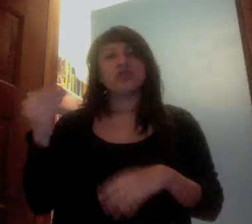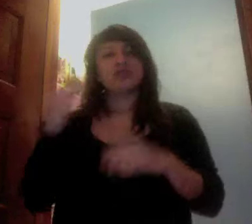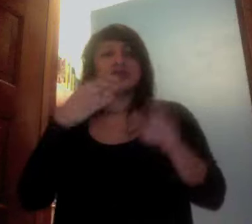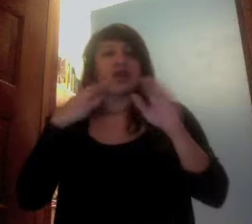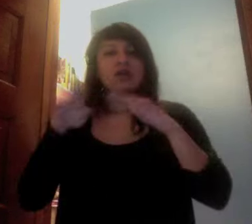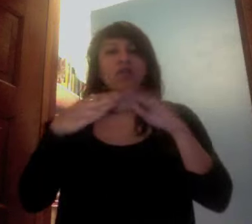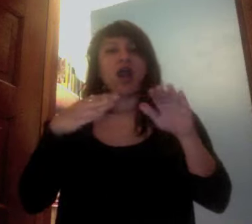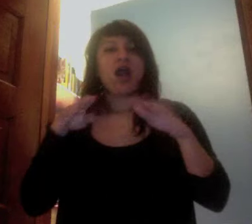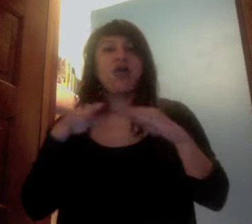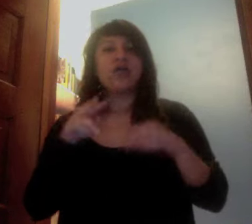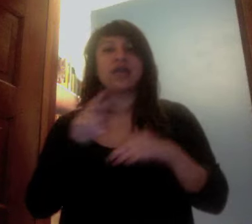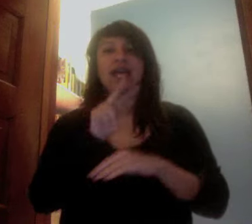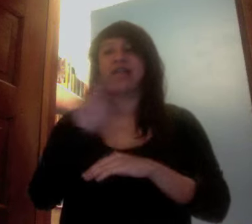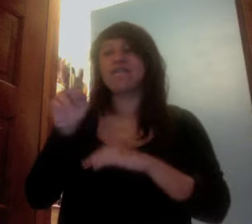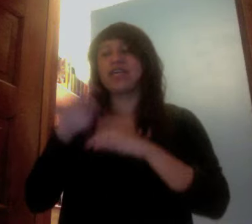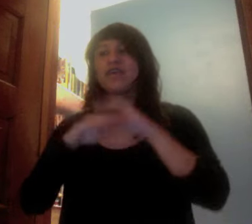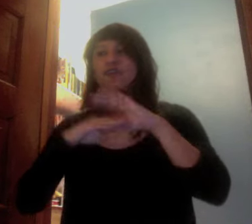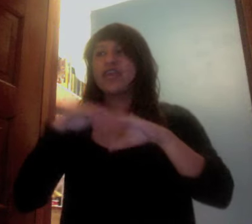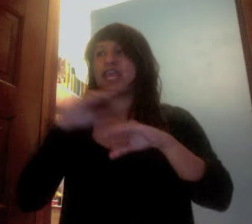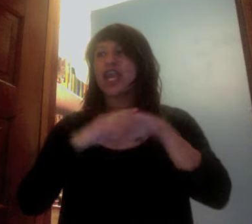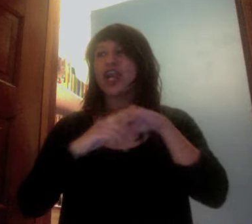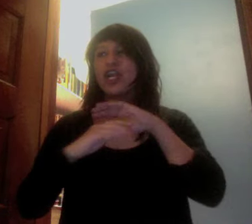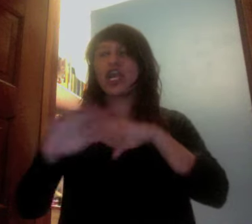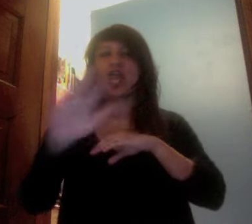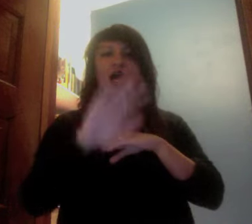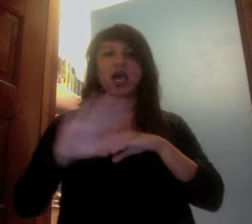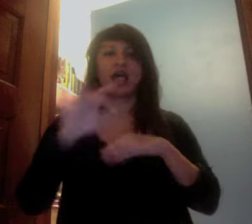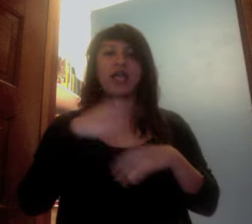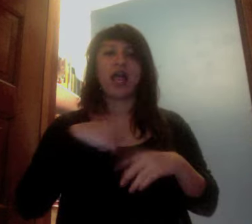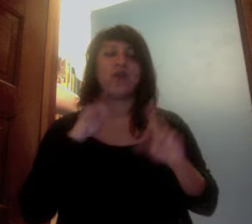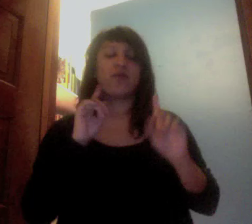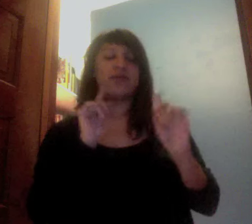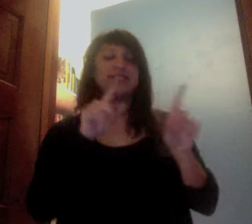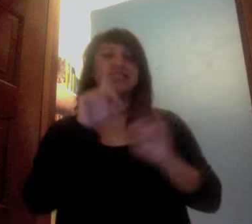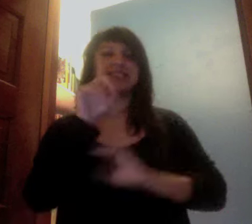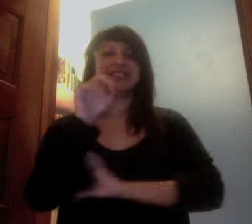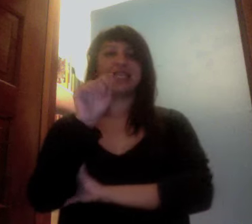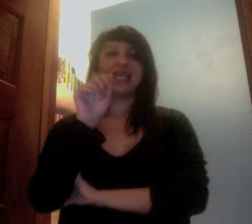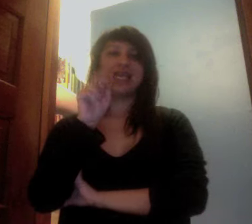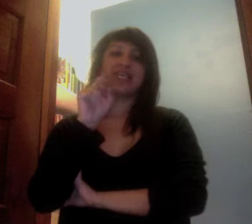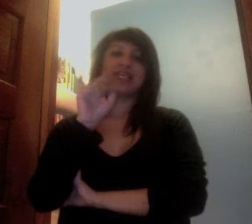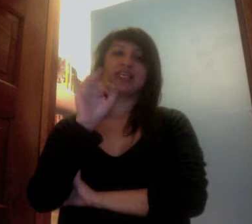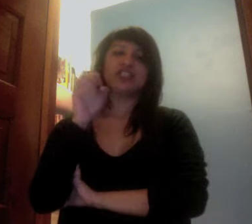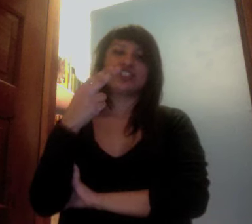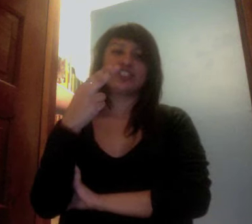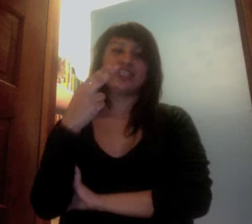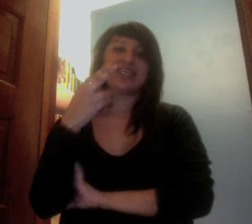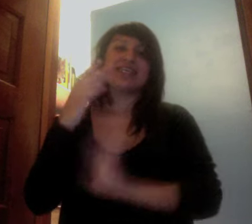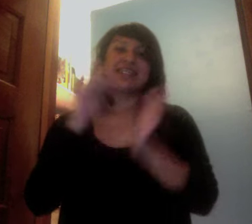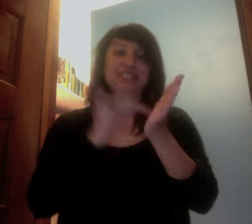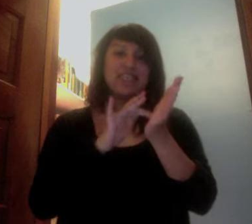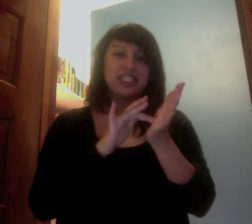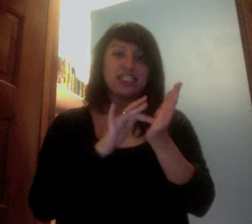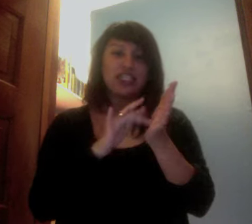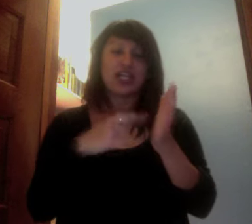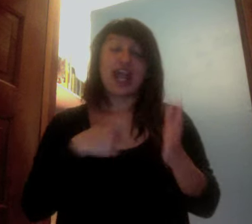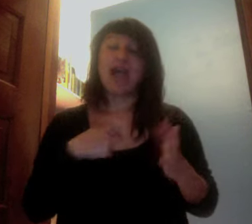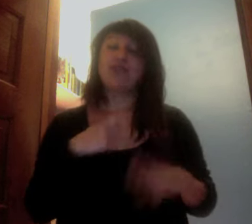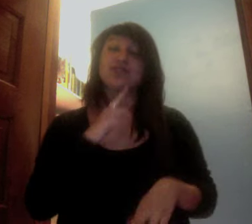Danish Design Center, which I beforehand was really excited about going to see, because I really